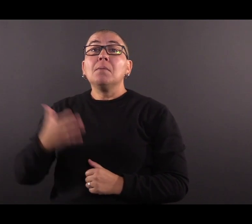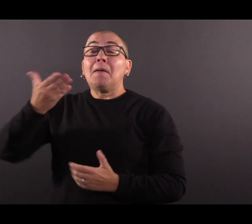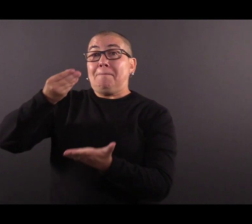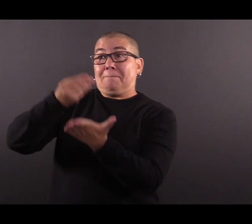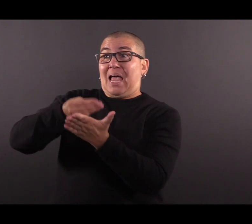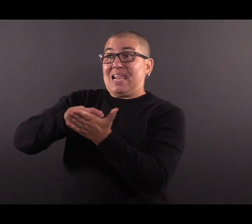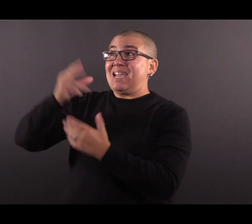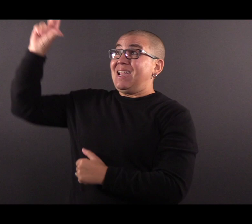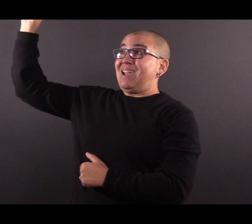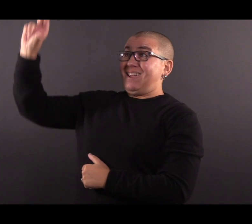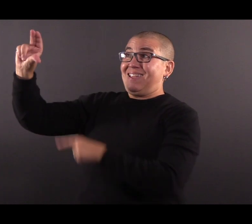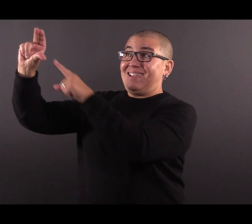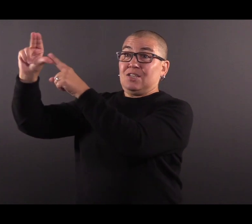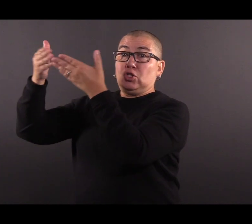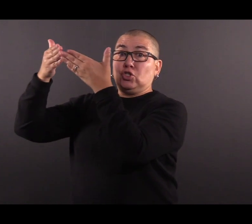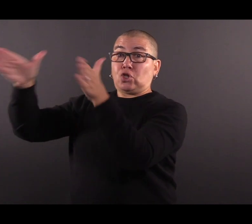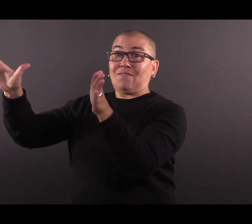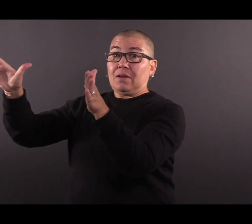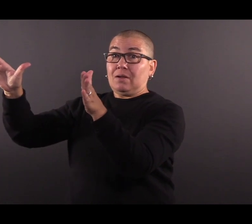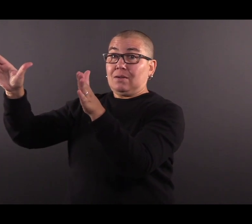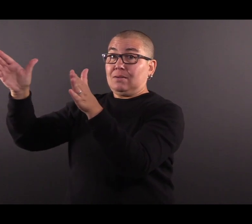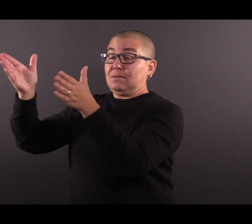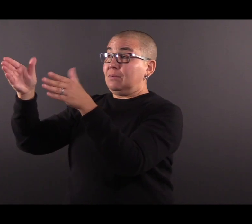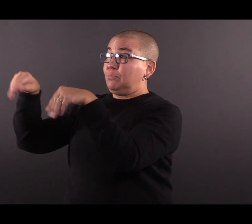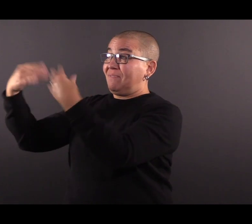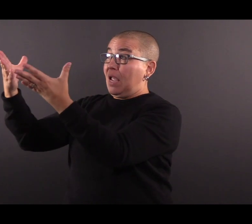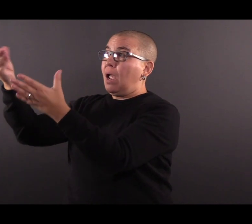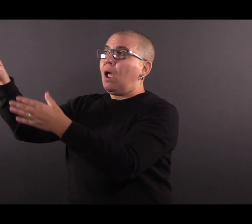on a grant that is awarded to a mainstream provider.